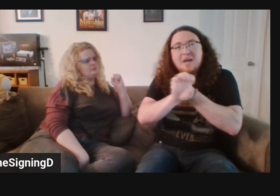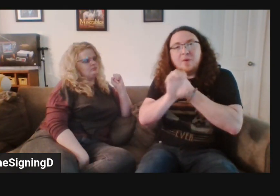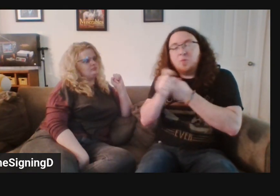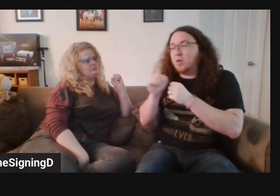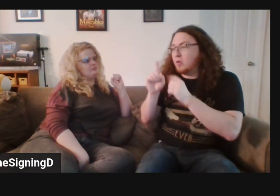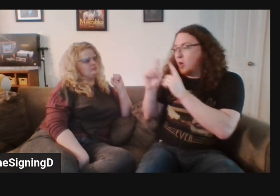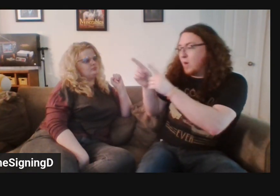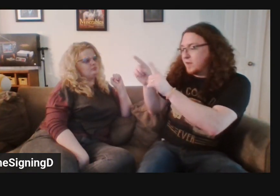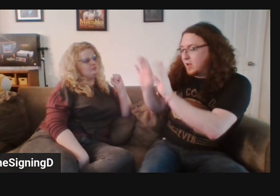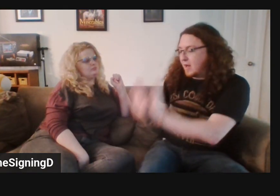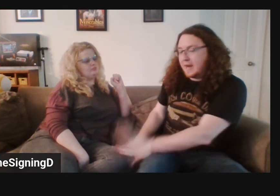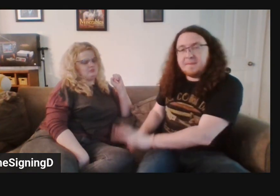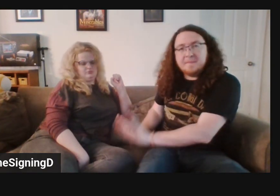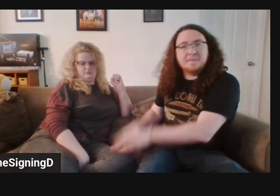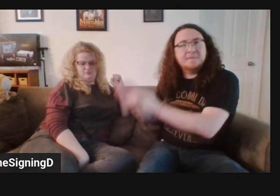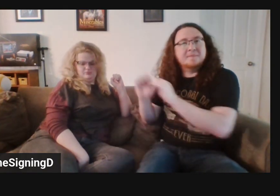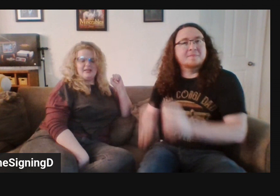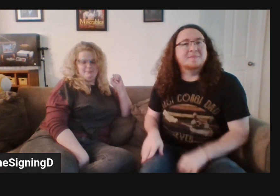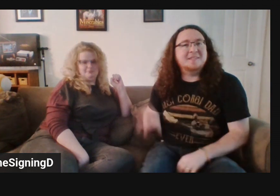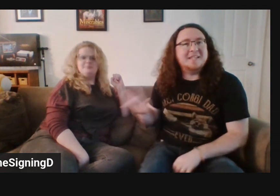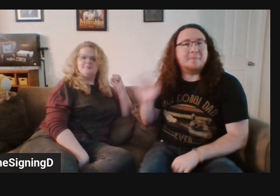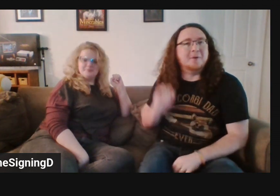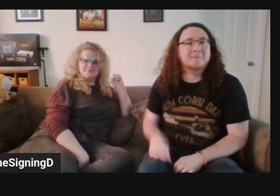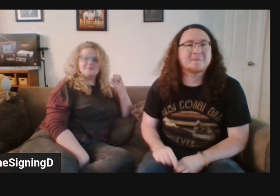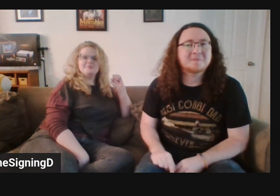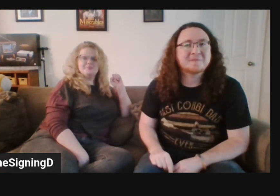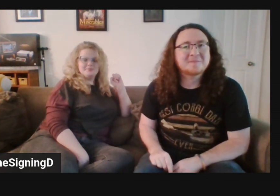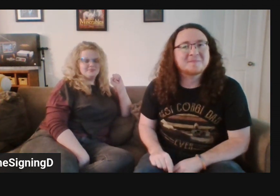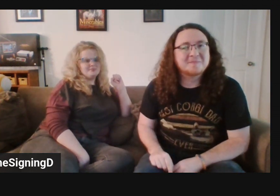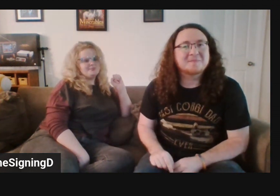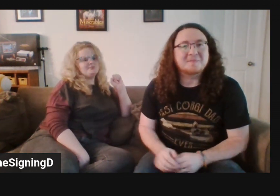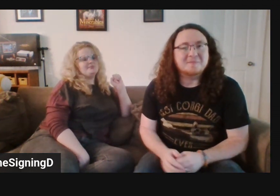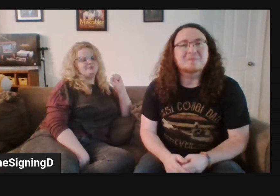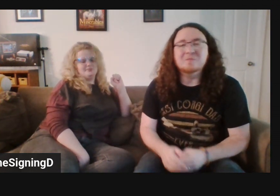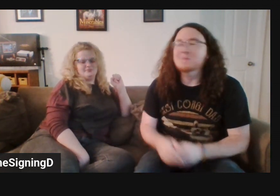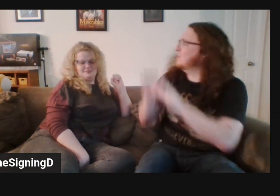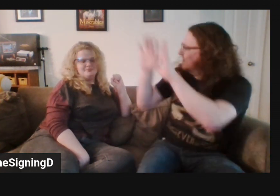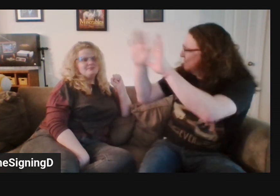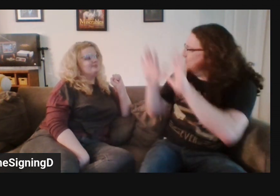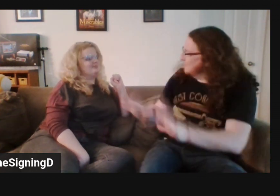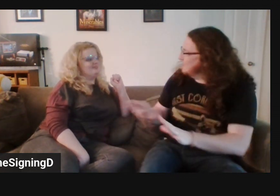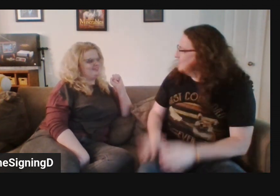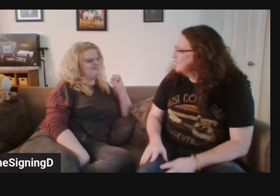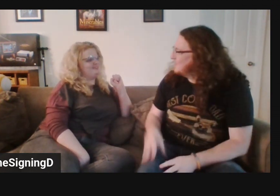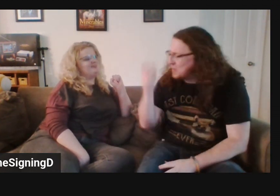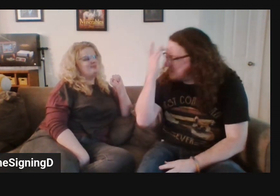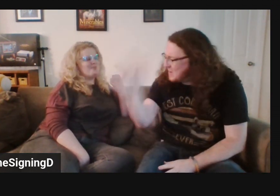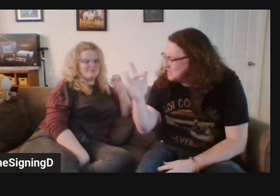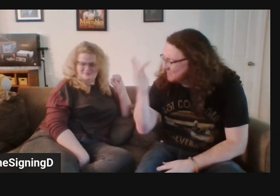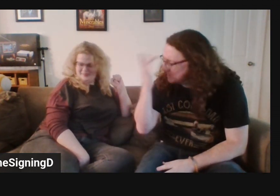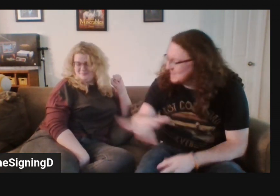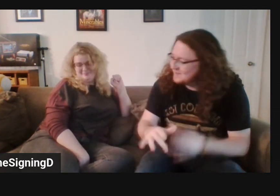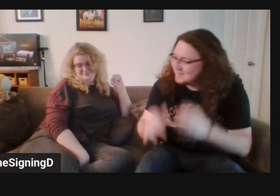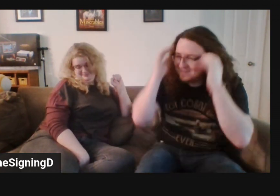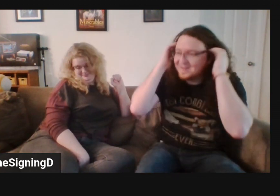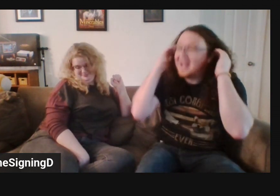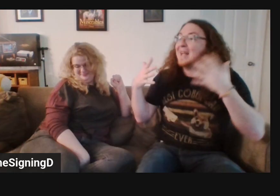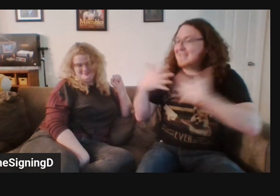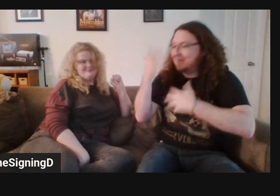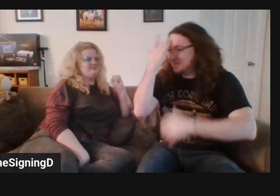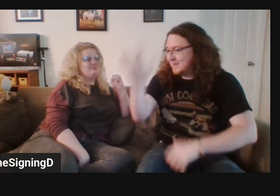and Eowyn will go over to her and tap her. Excellent. So smart. So smart. So scary